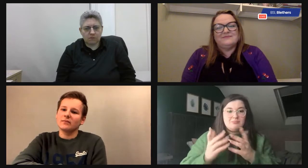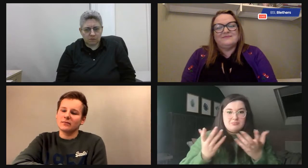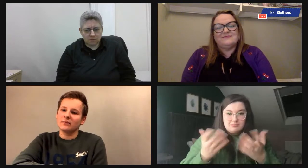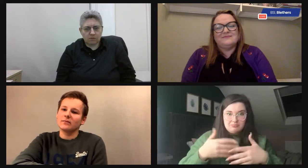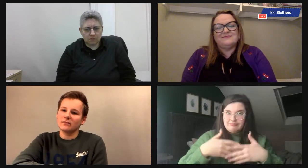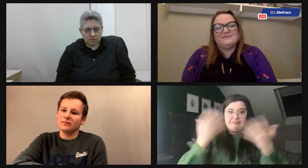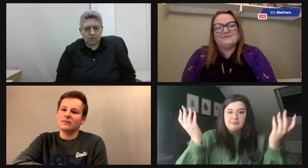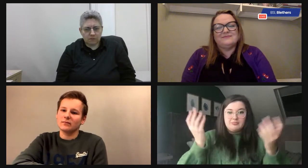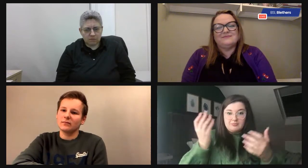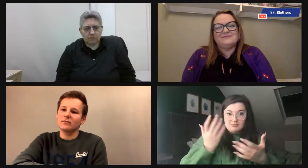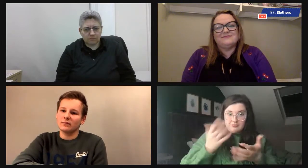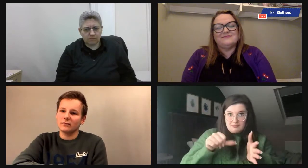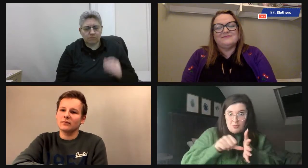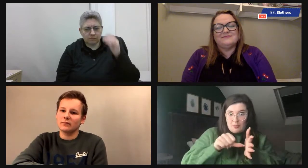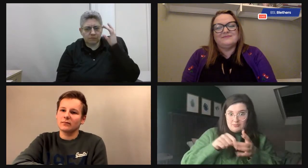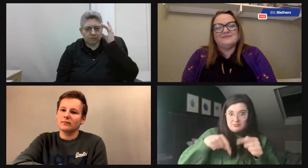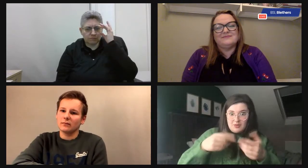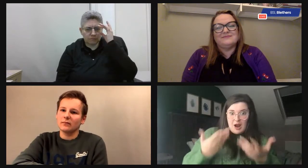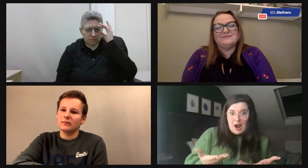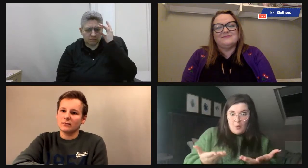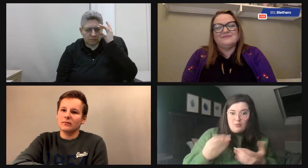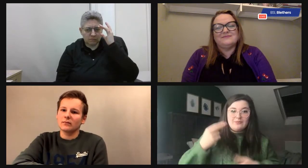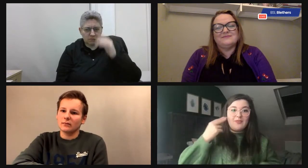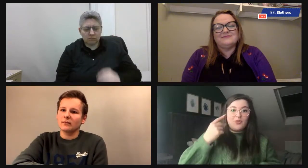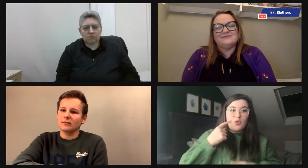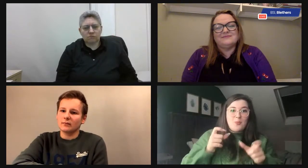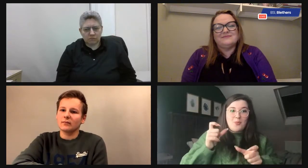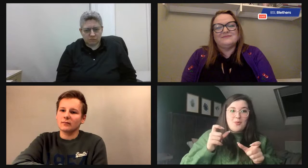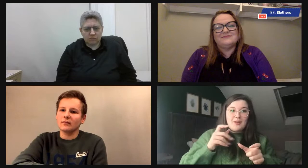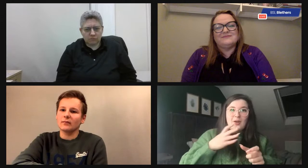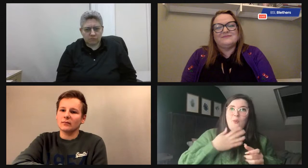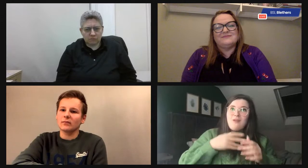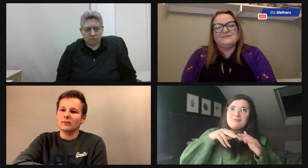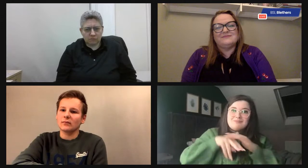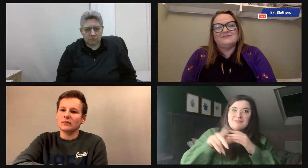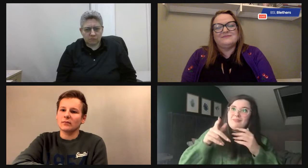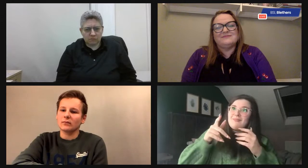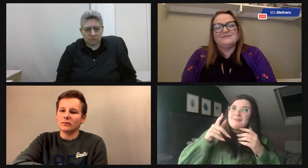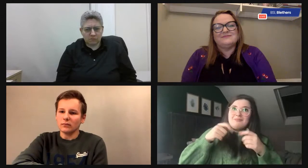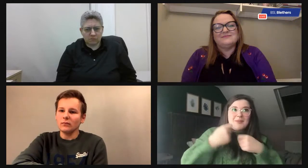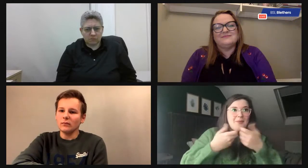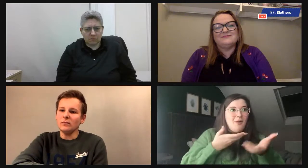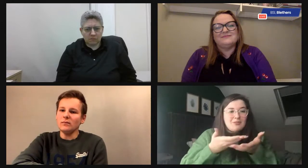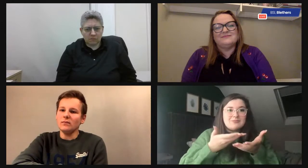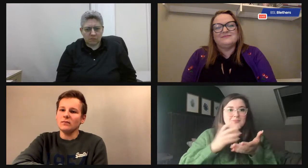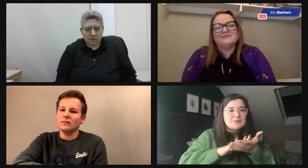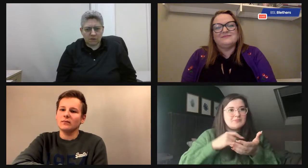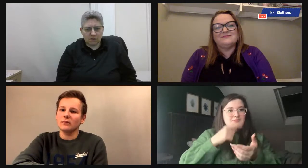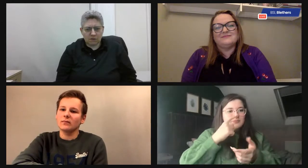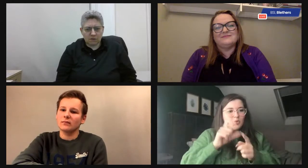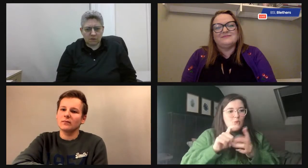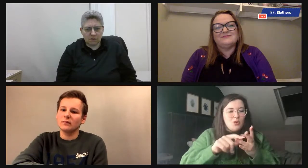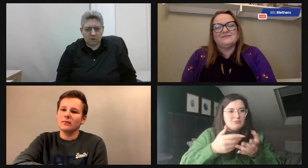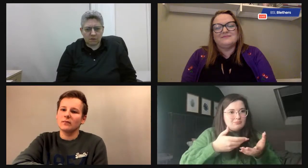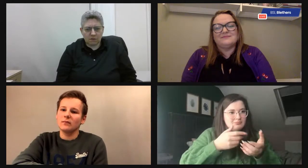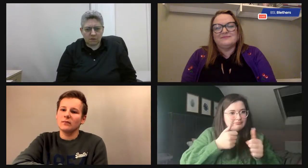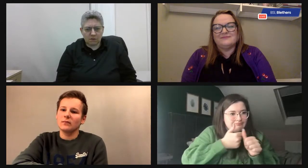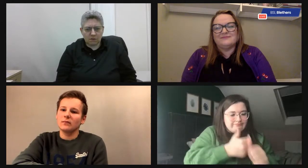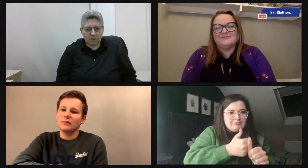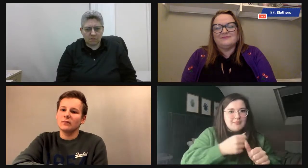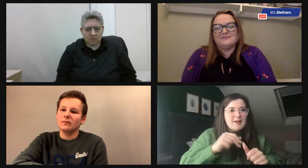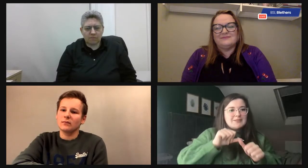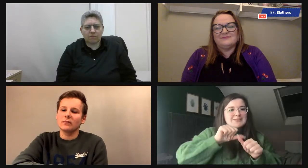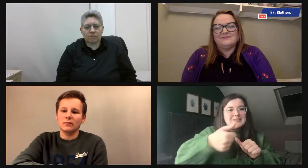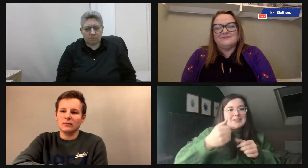all. There are barriers at communication, get into school, sometimes at school, at college and university. But young people